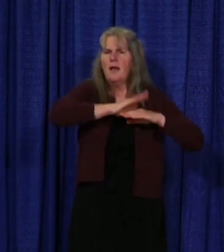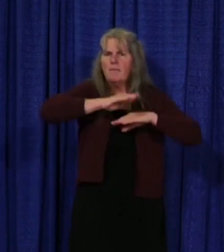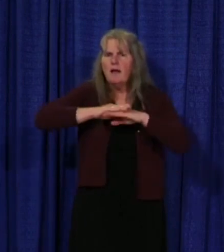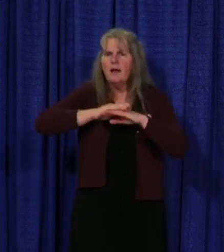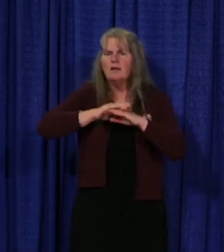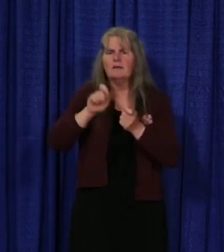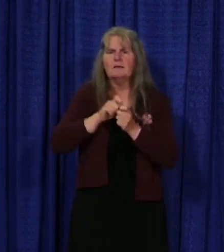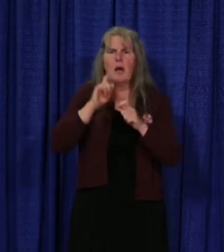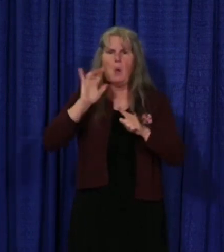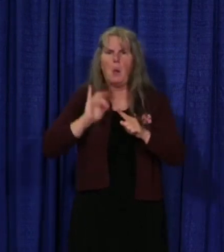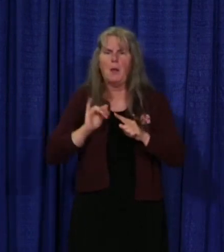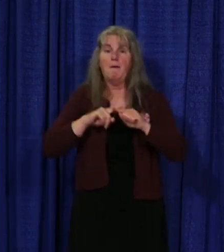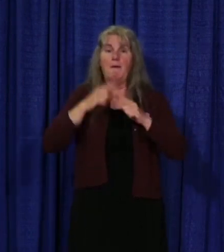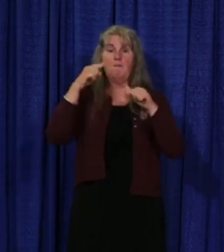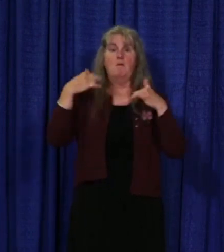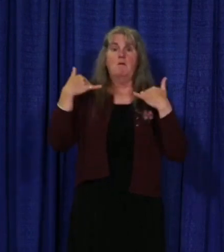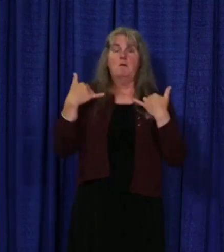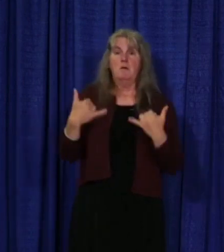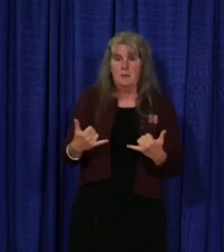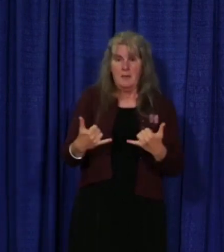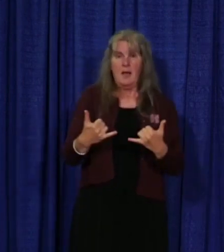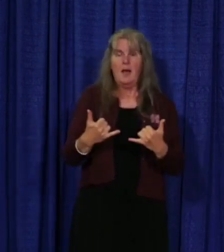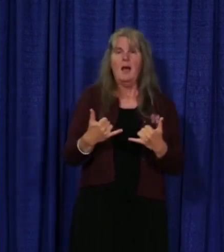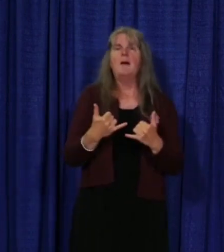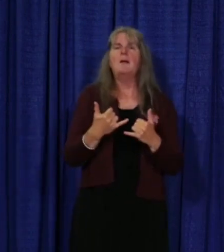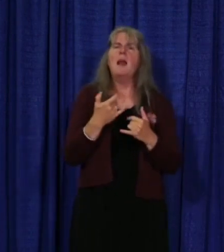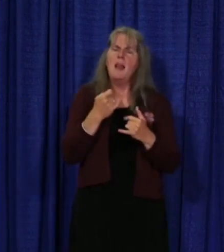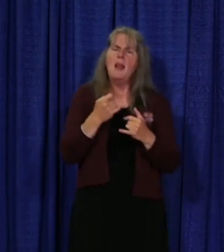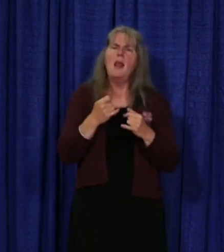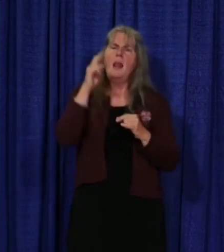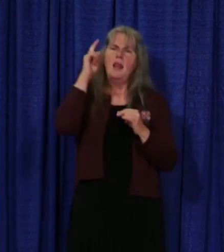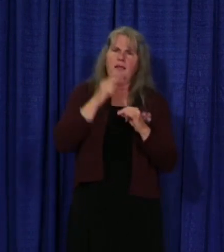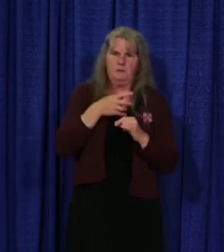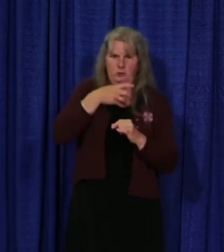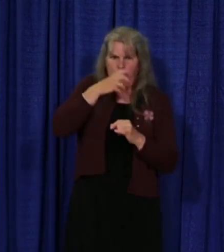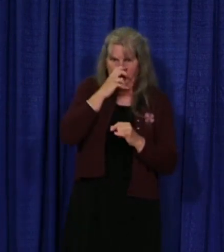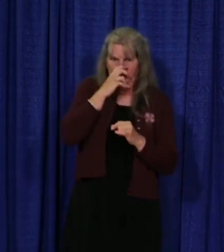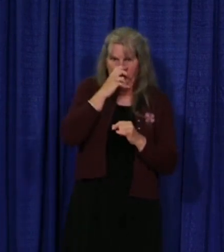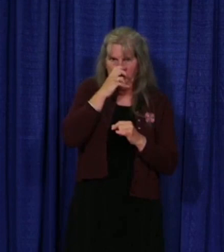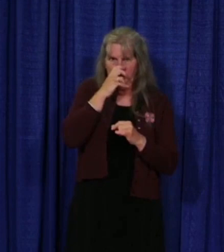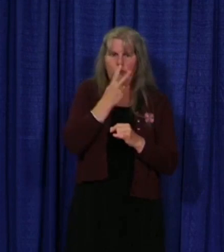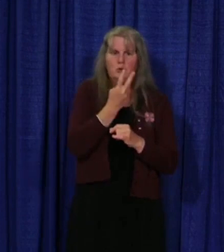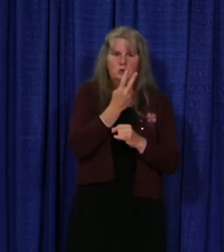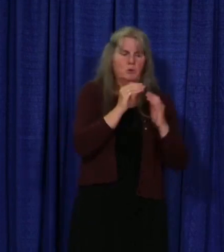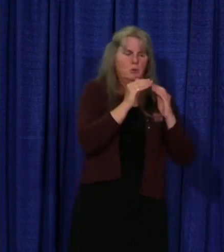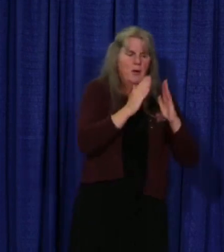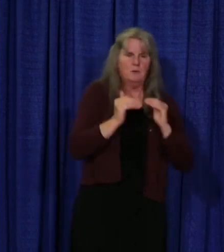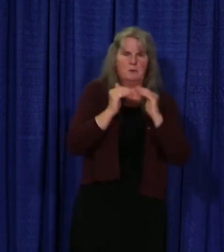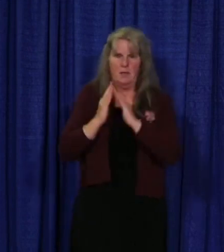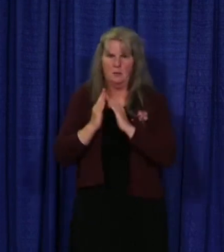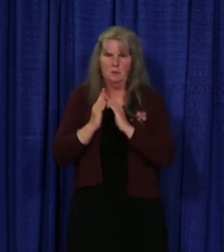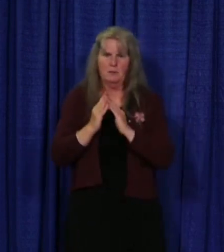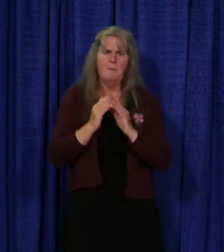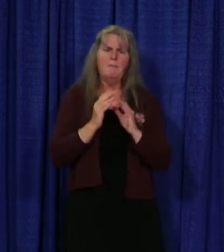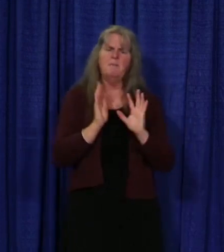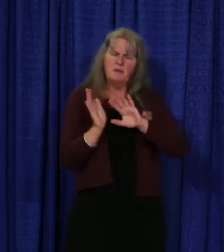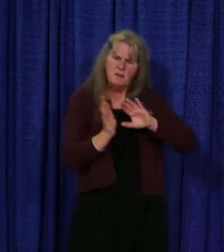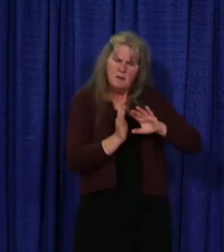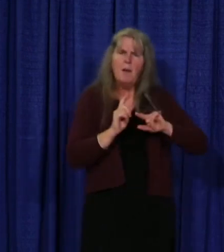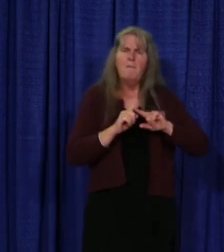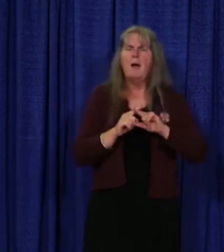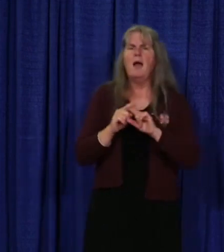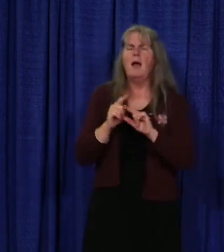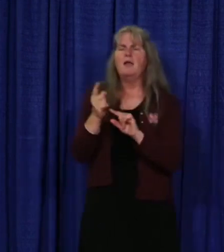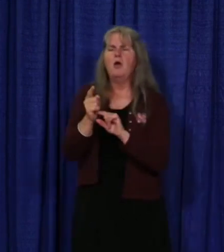For the time being, I will say it'll be a little less prescriptive about maintaining a two-household bubble, but will be more about holding your